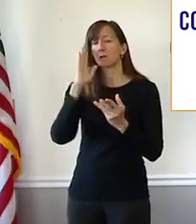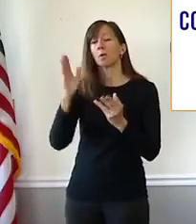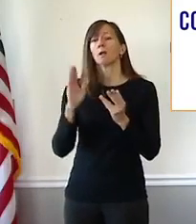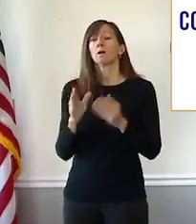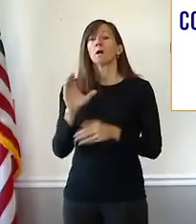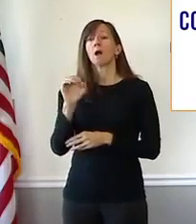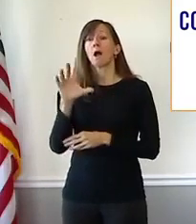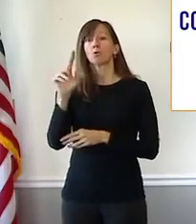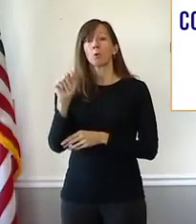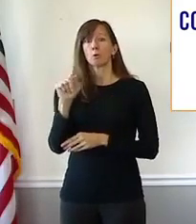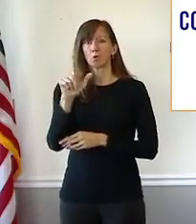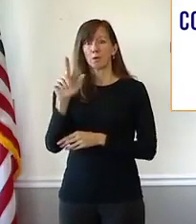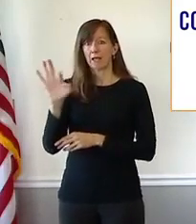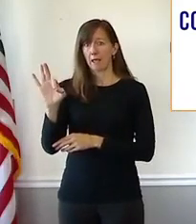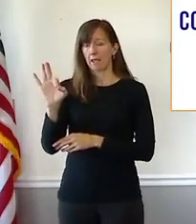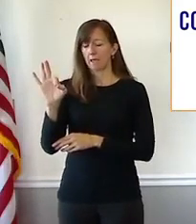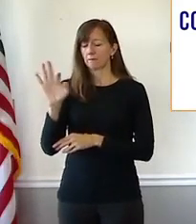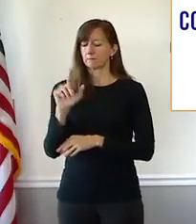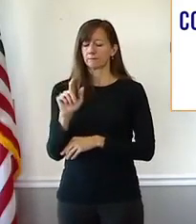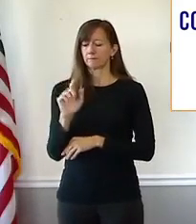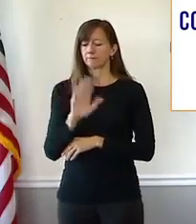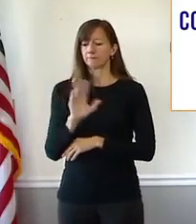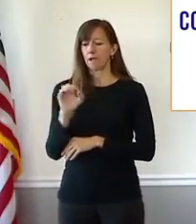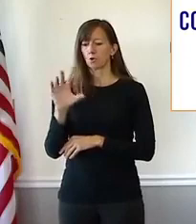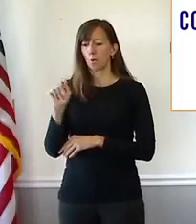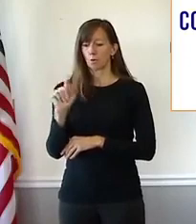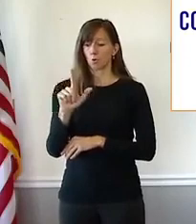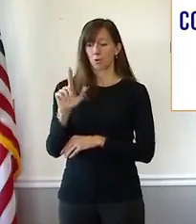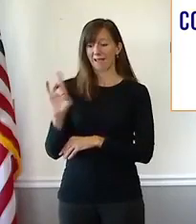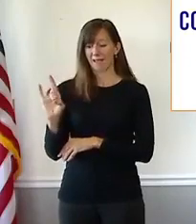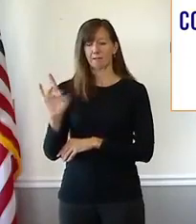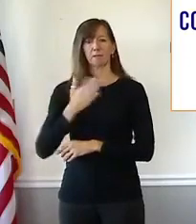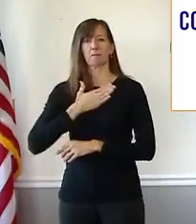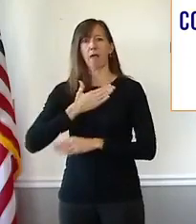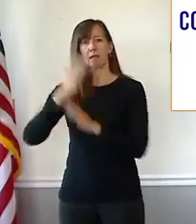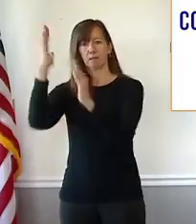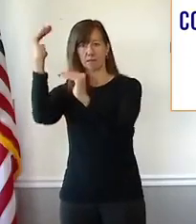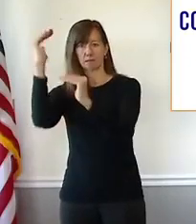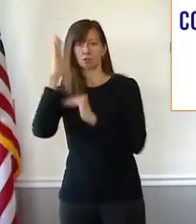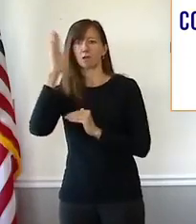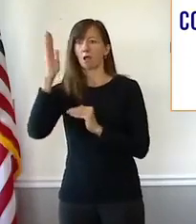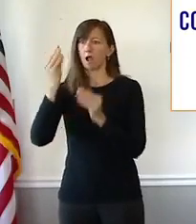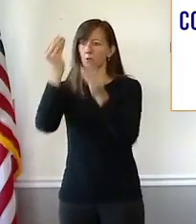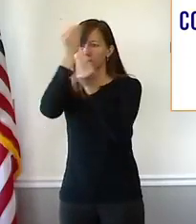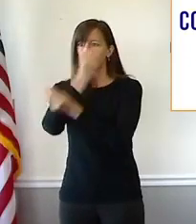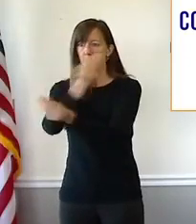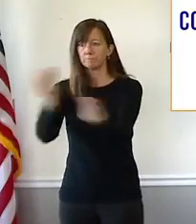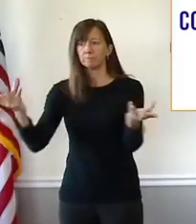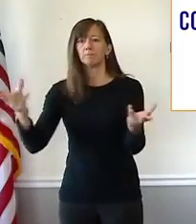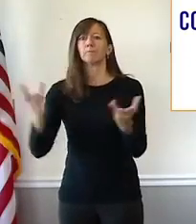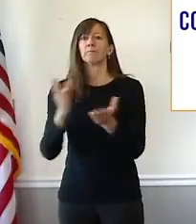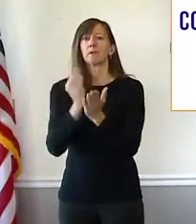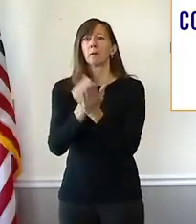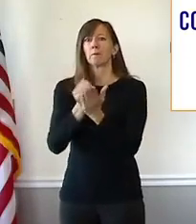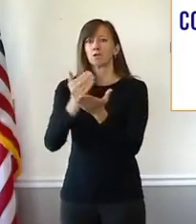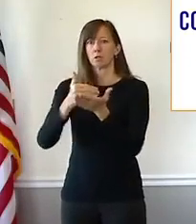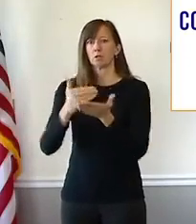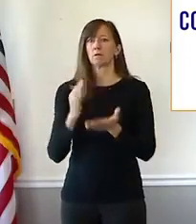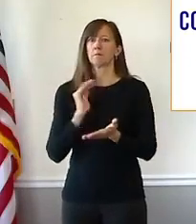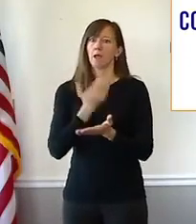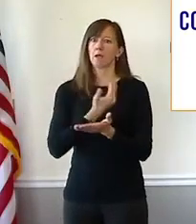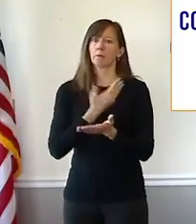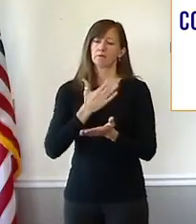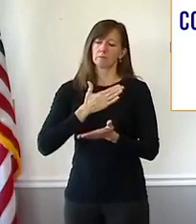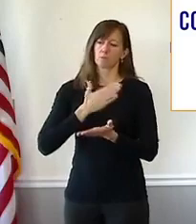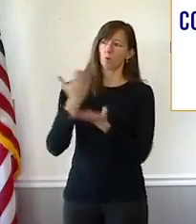my expectation to present to the county legislature and to you my proposed 2021 budget. I